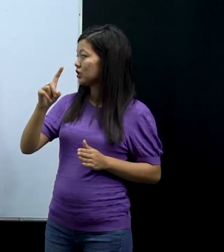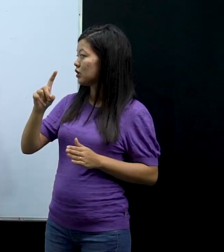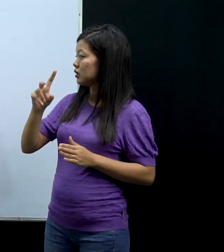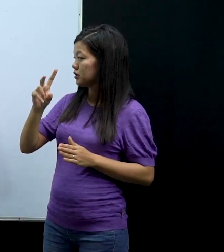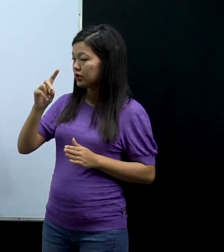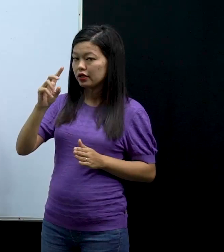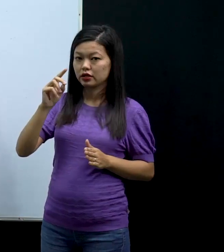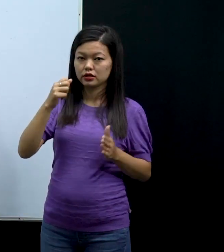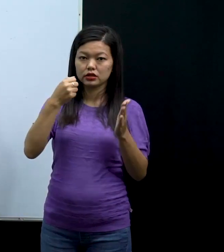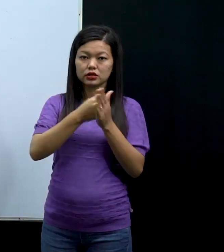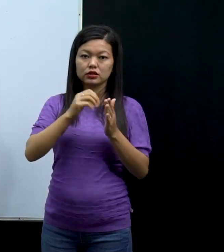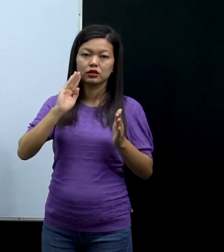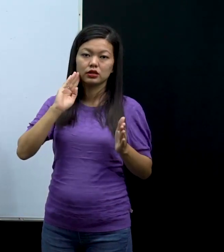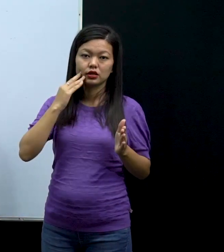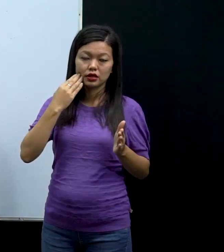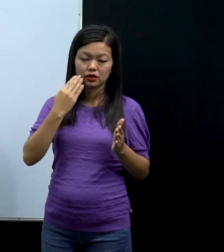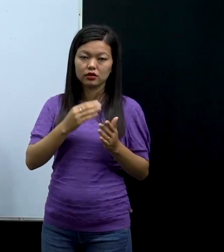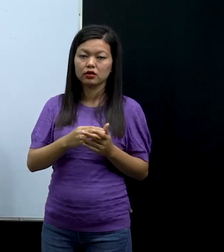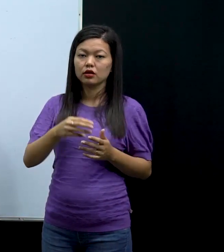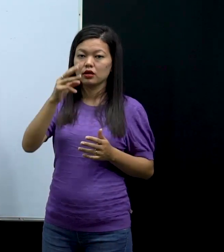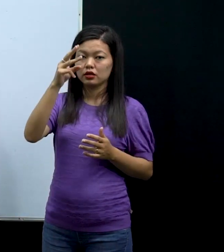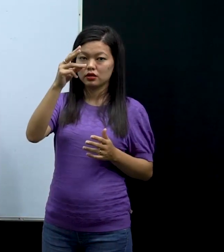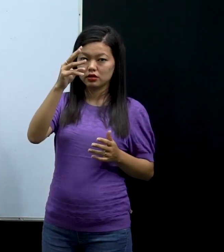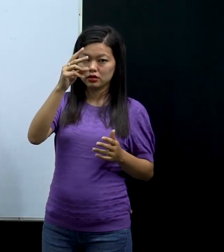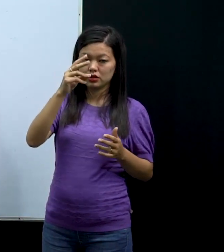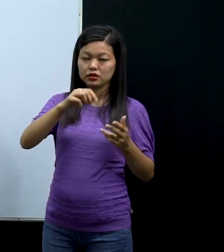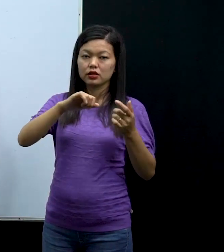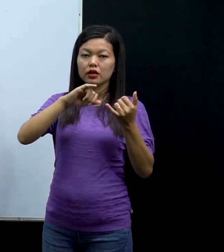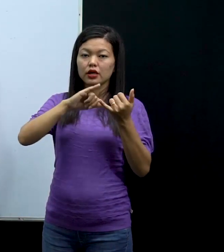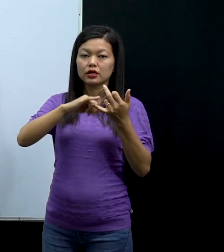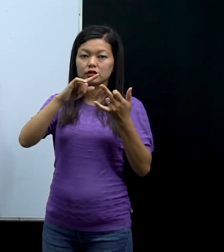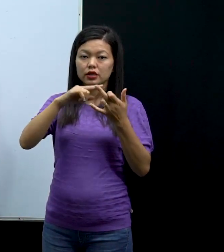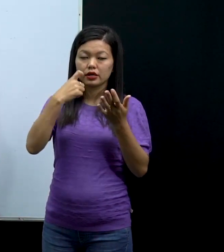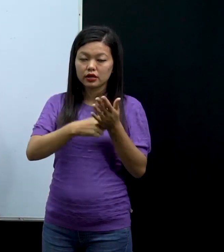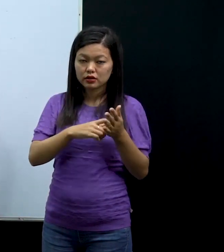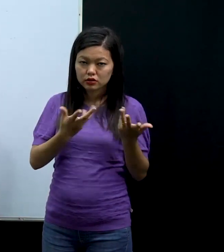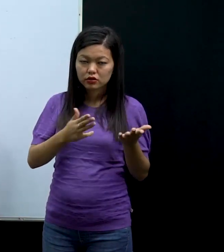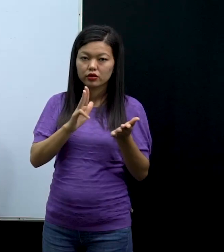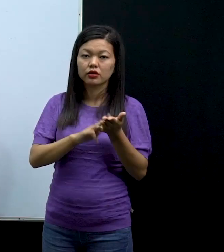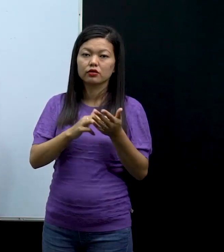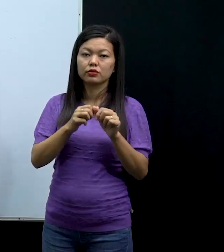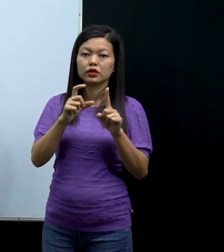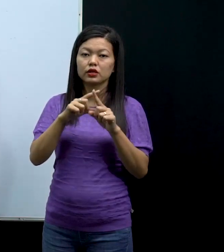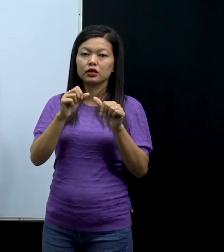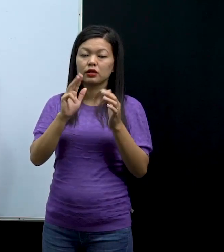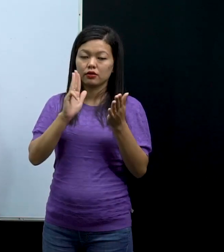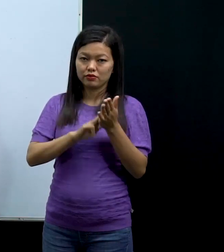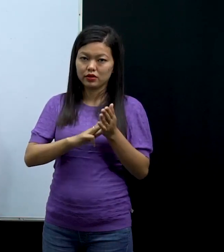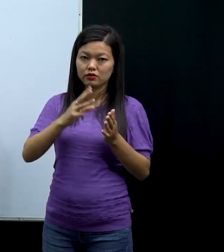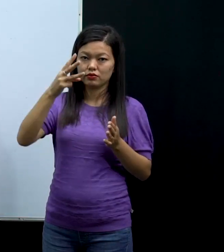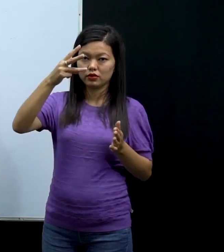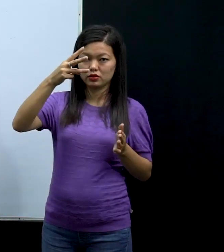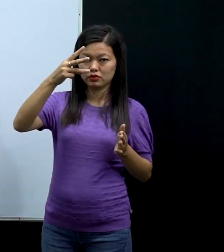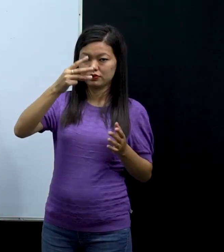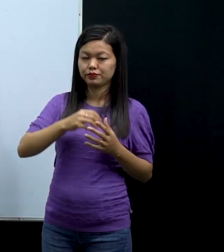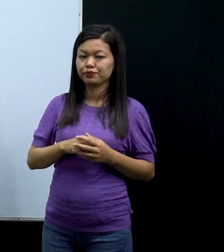writing the invitation. The salutation will be dear sir, madam, or whatever you want to address this person. That is called the